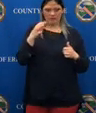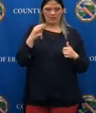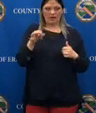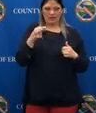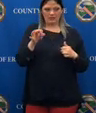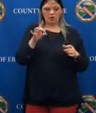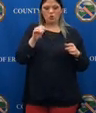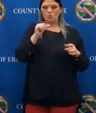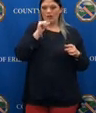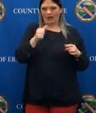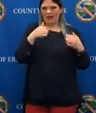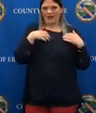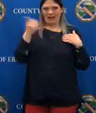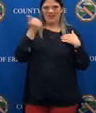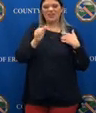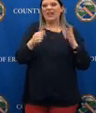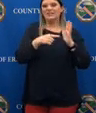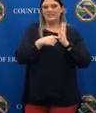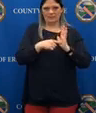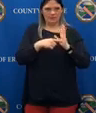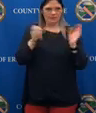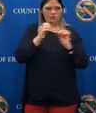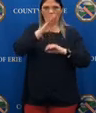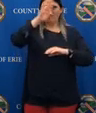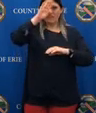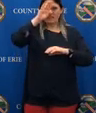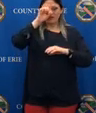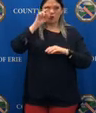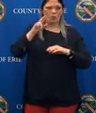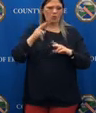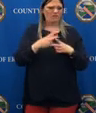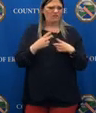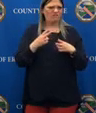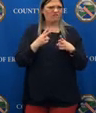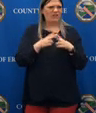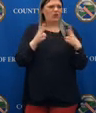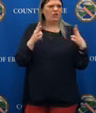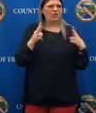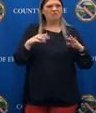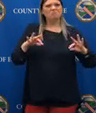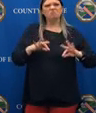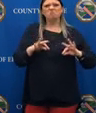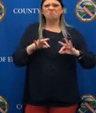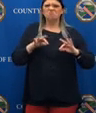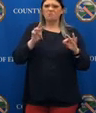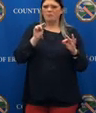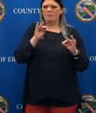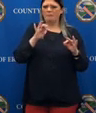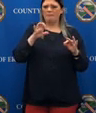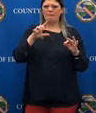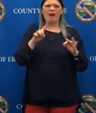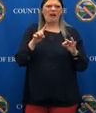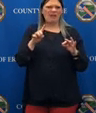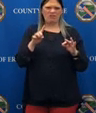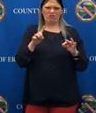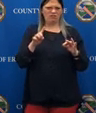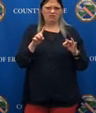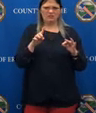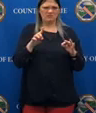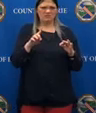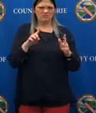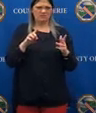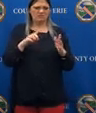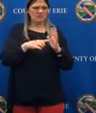COVID-19 do not have any symptoms. They don't have a fever, or they have very mild symptoms. So it may be difficult